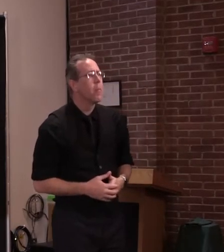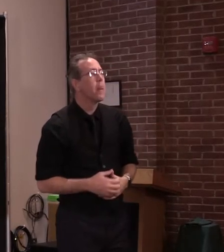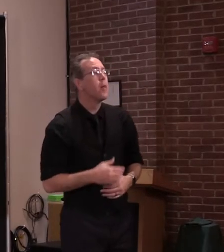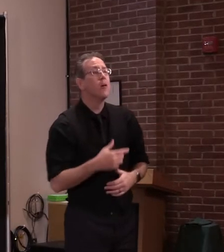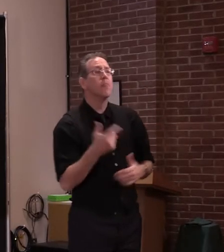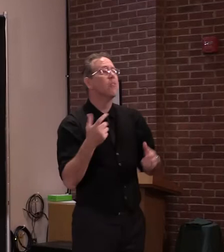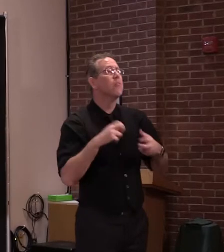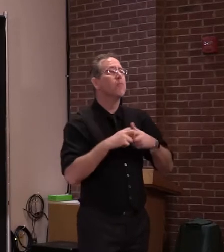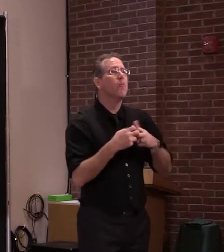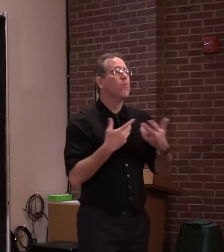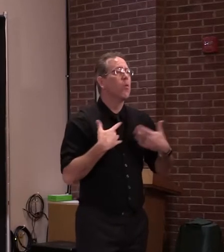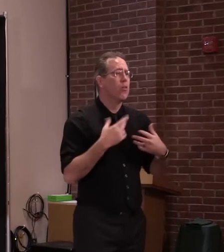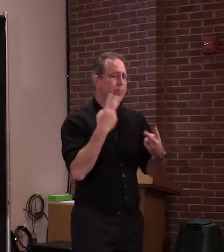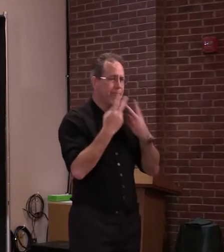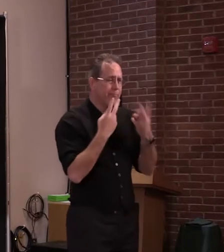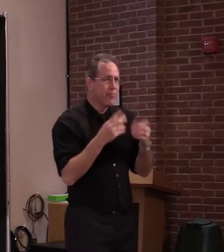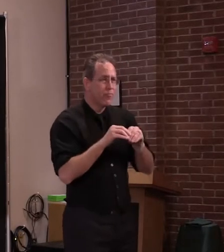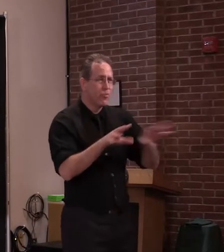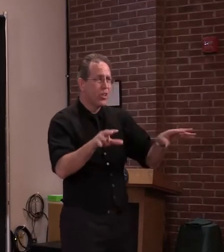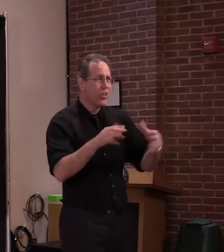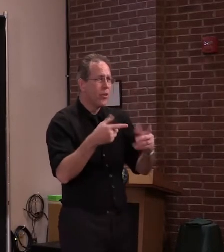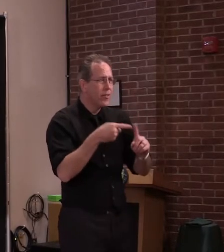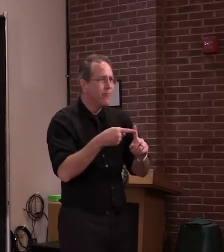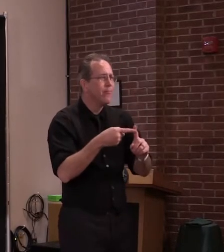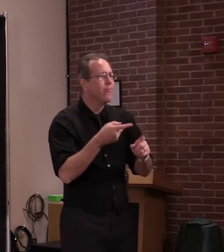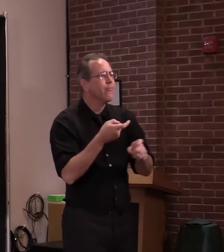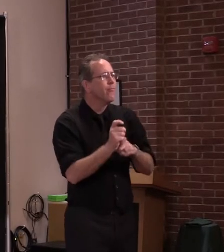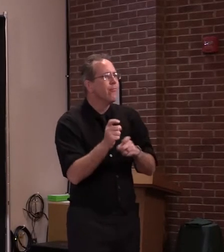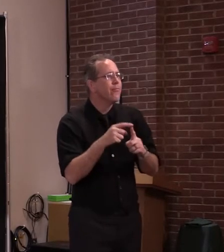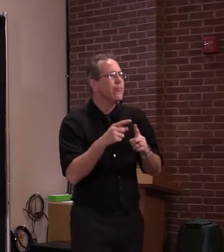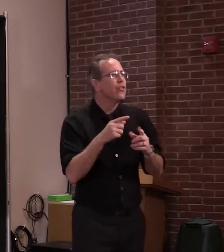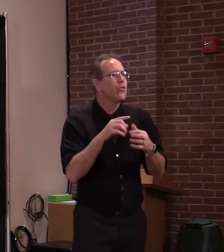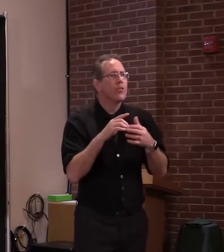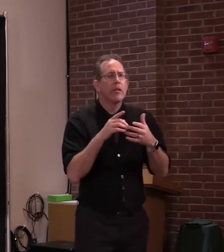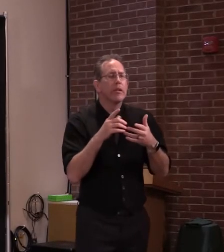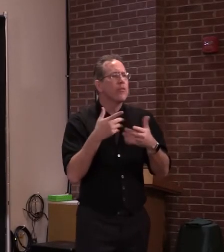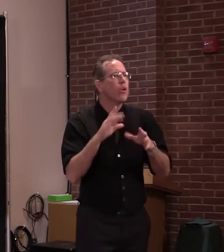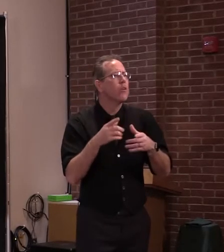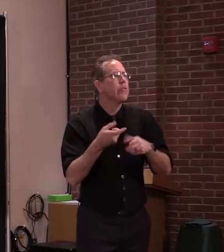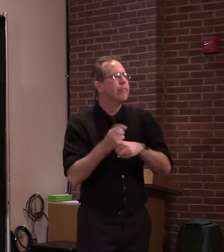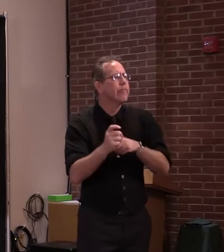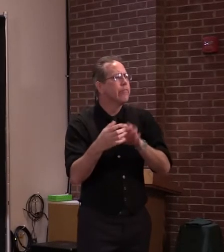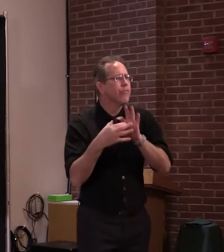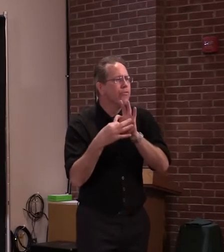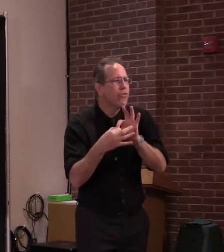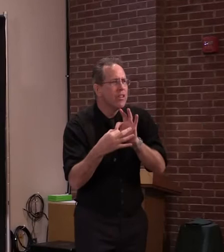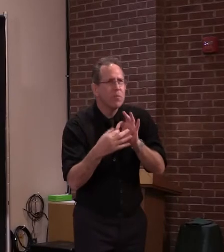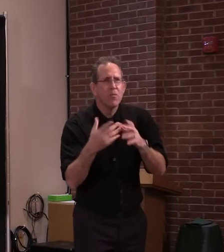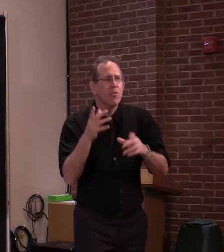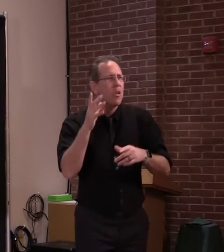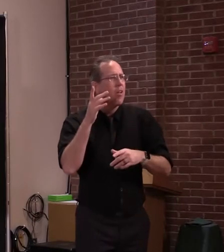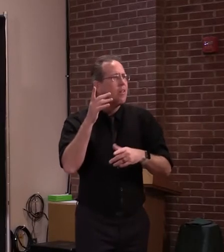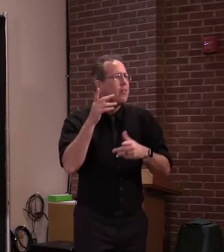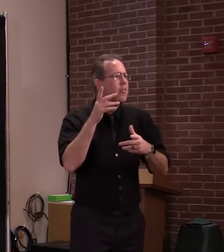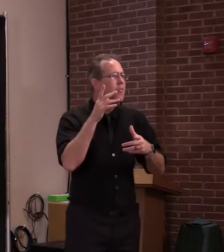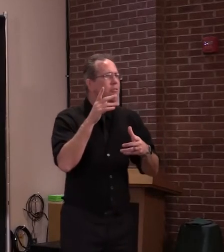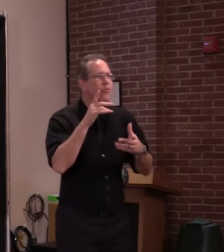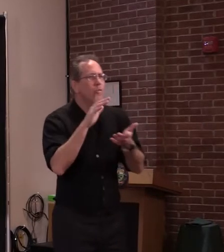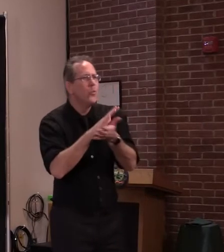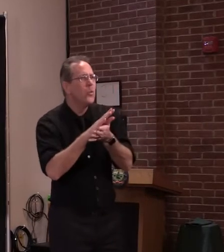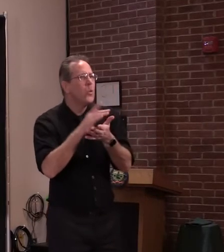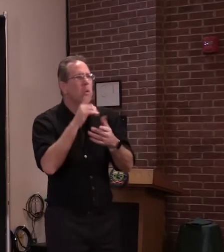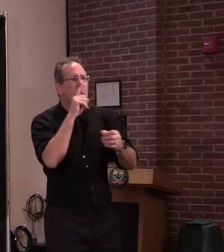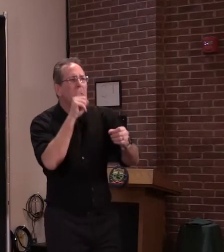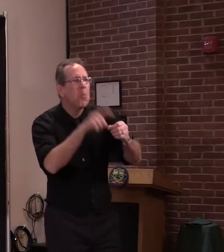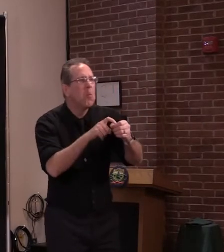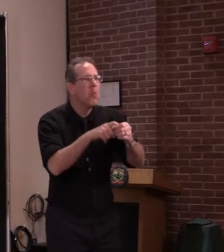relationships and on trust, and people worried about what other folks are doing and how that might affect them. And we're at a place right now where